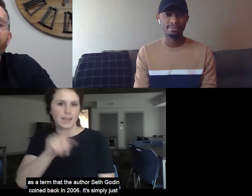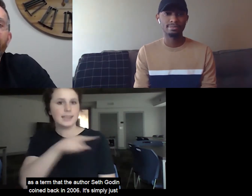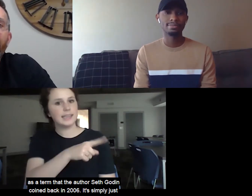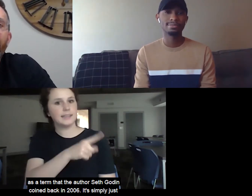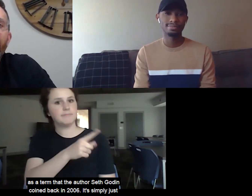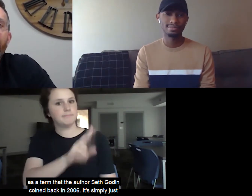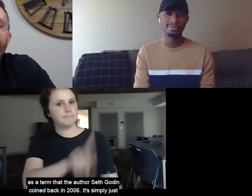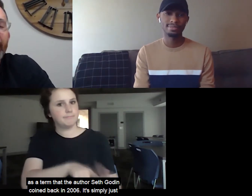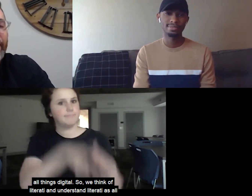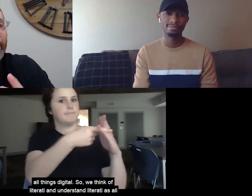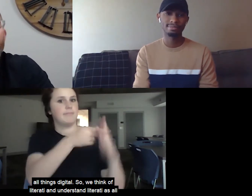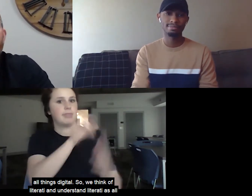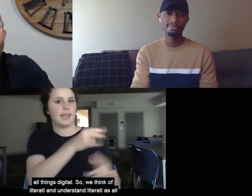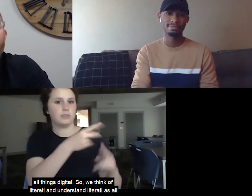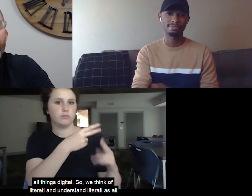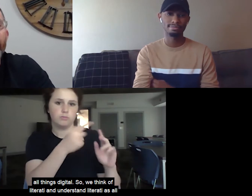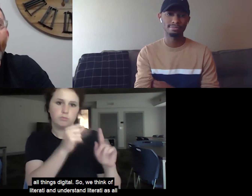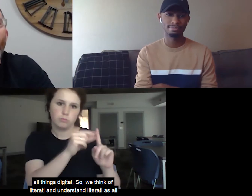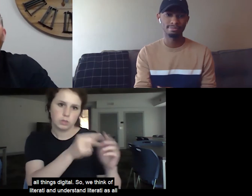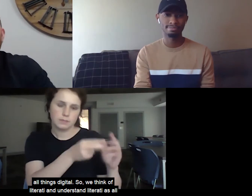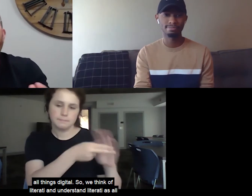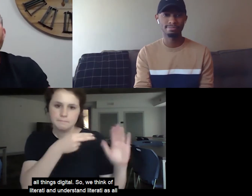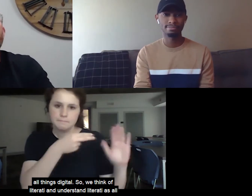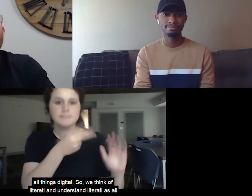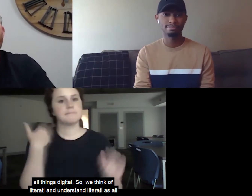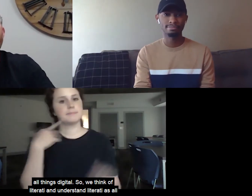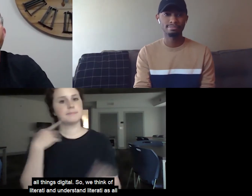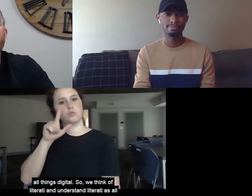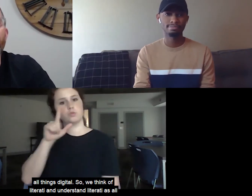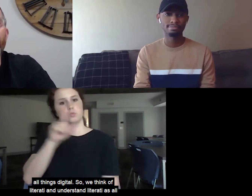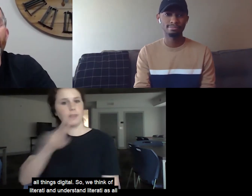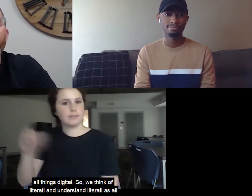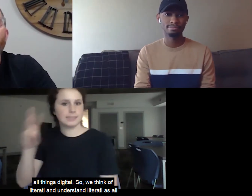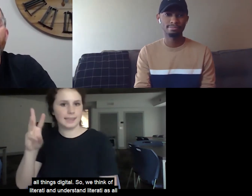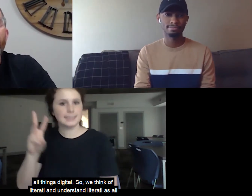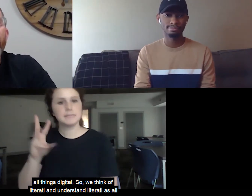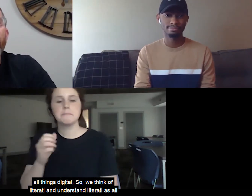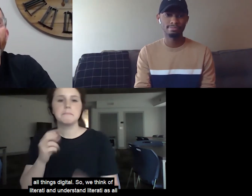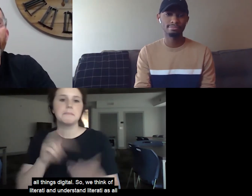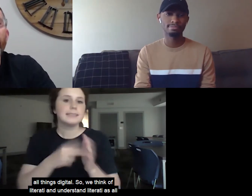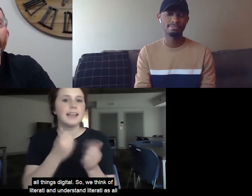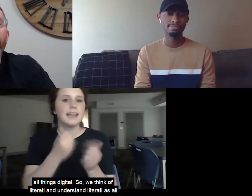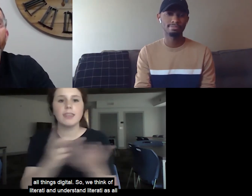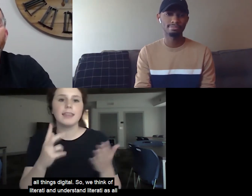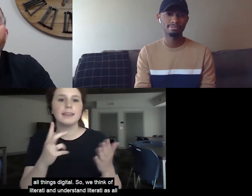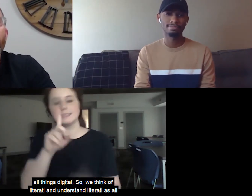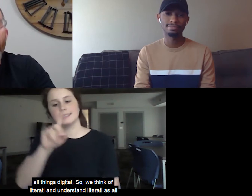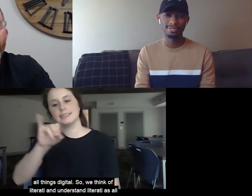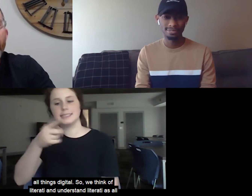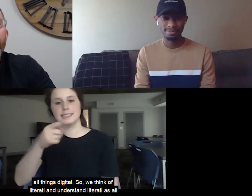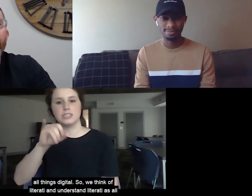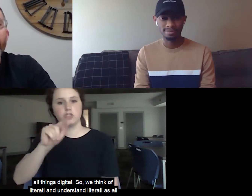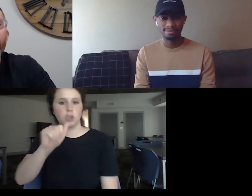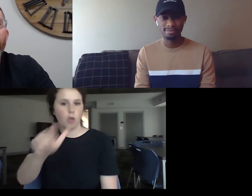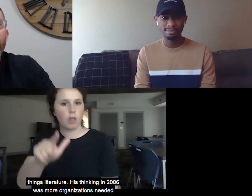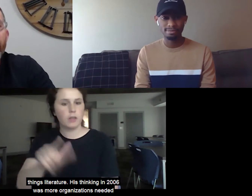2006. And it's simply just all things digital. So we think of